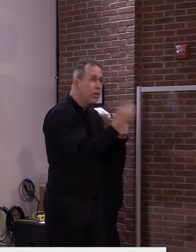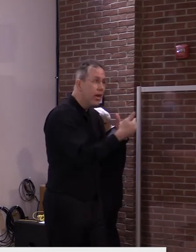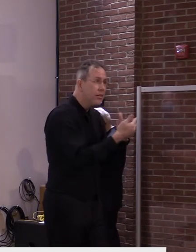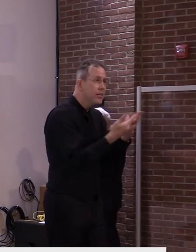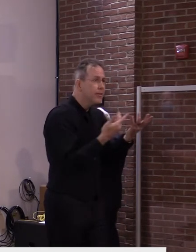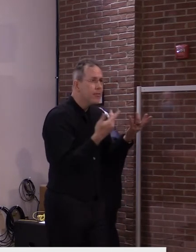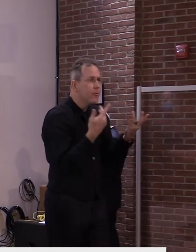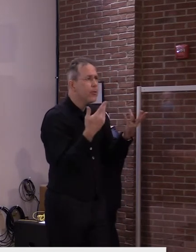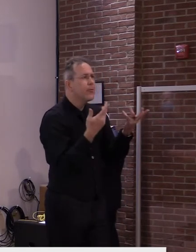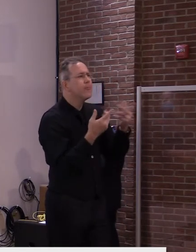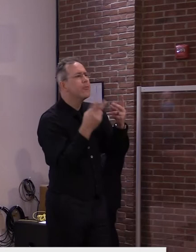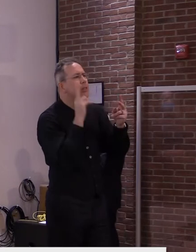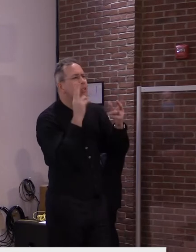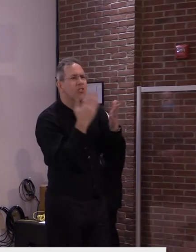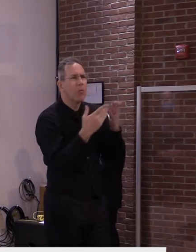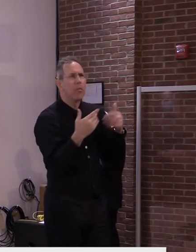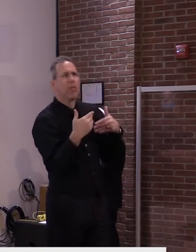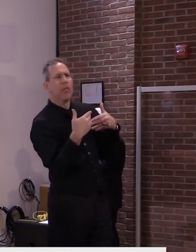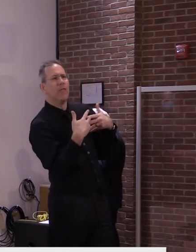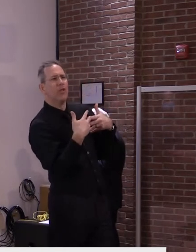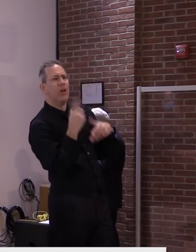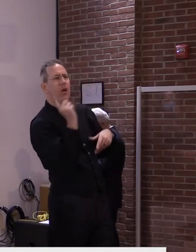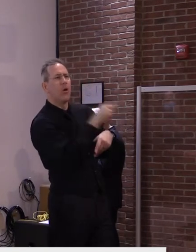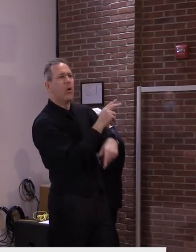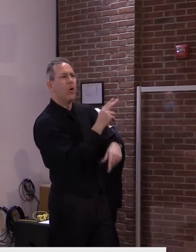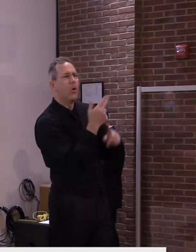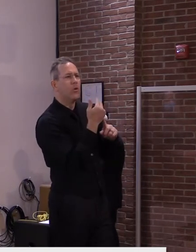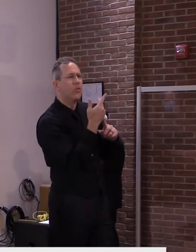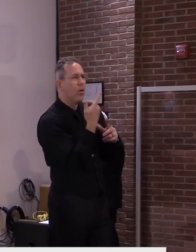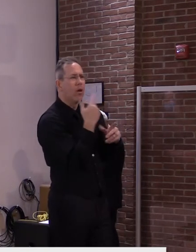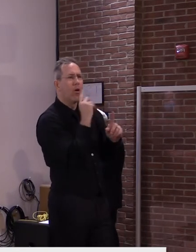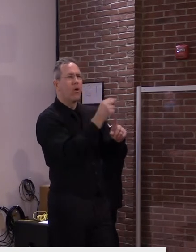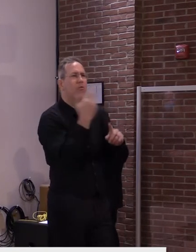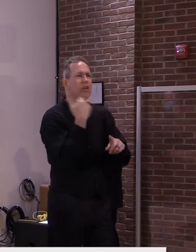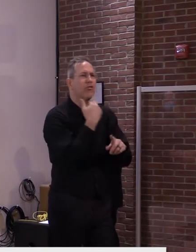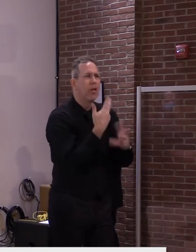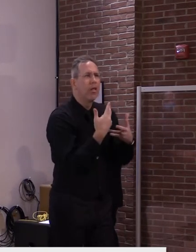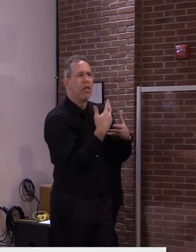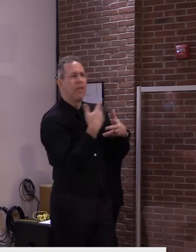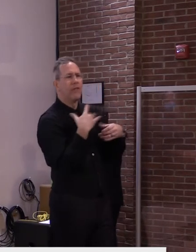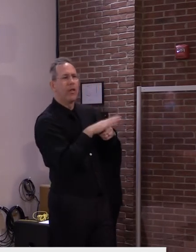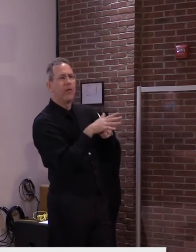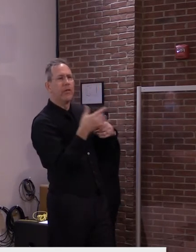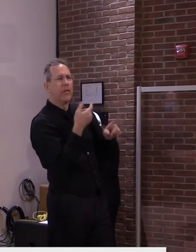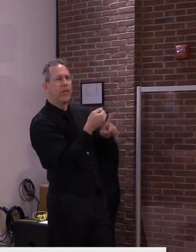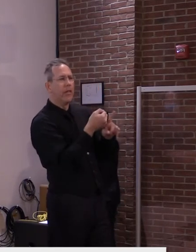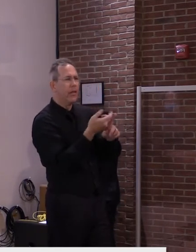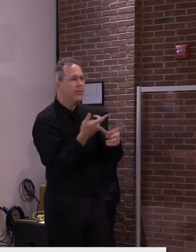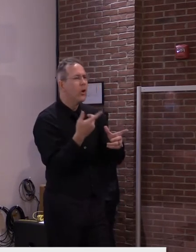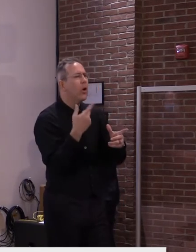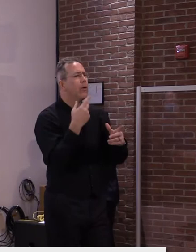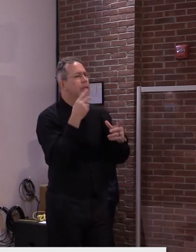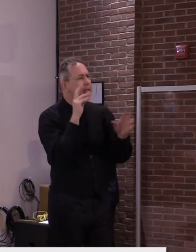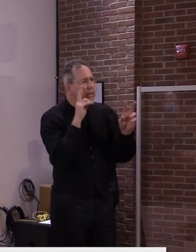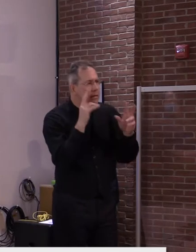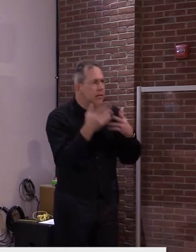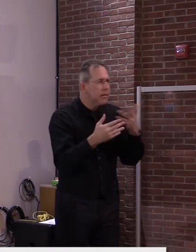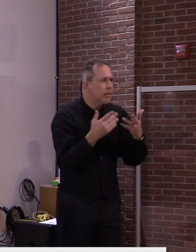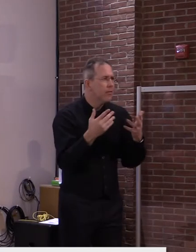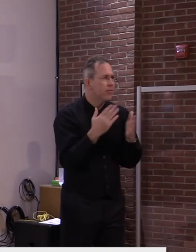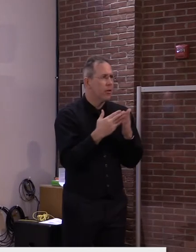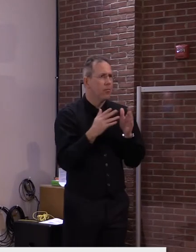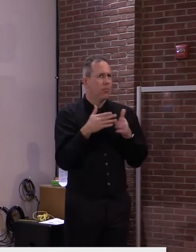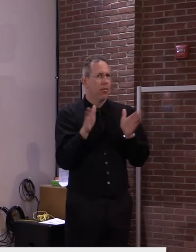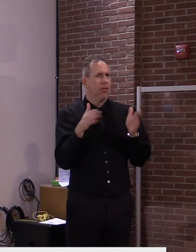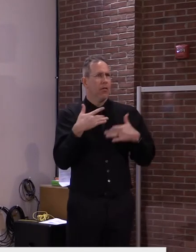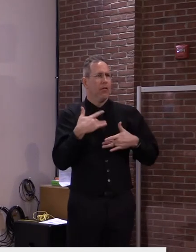restrictions on travel, as do other states. So people aren't, and people don't feel confident in traveling either. So there are